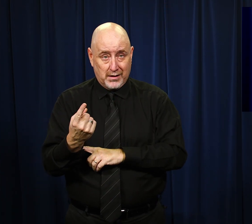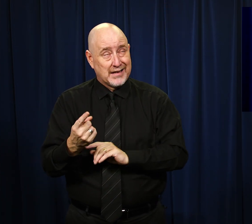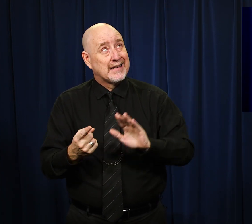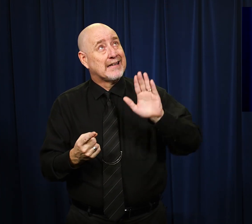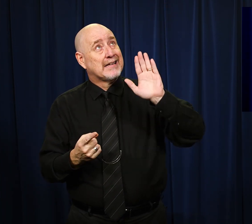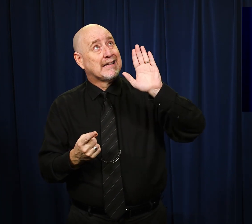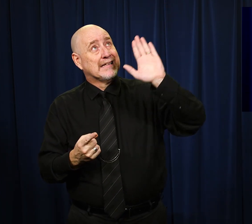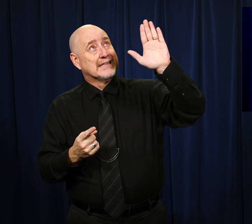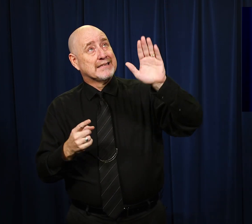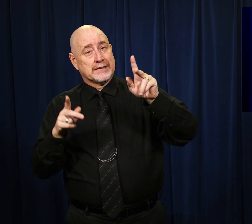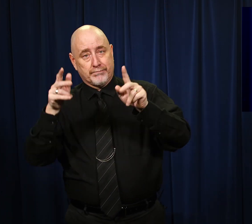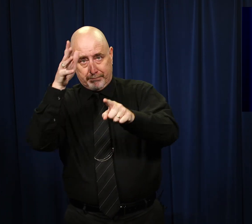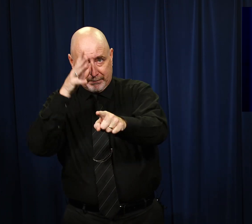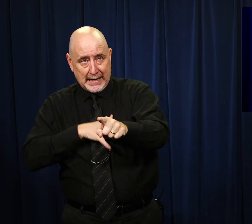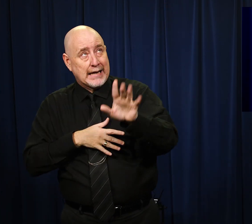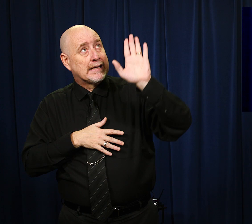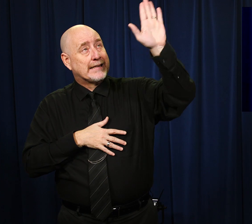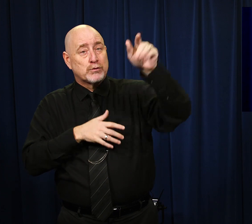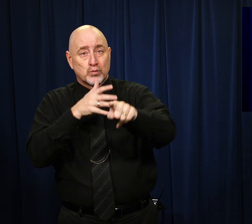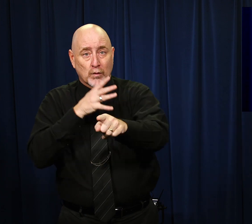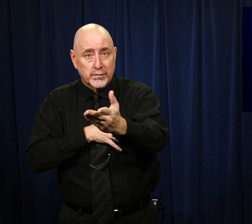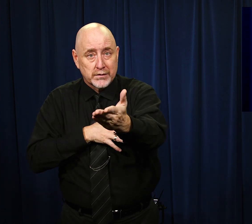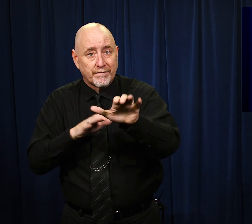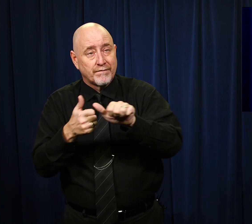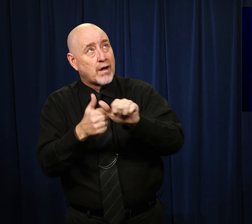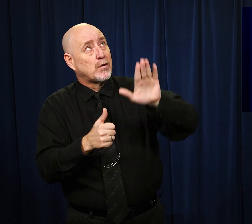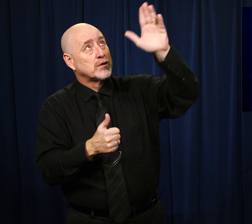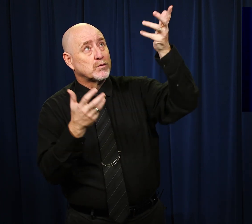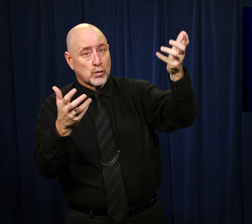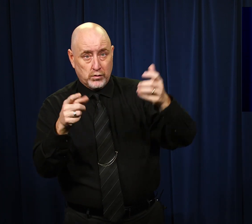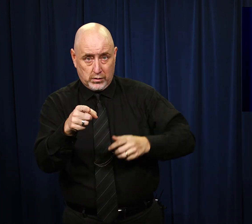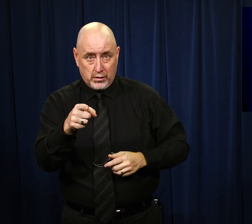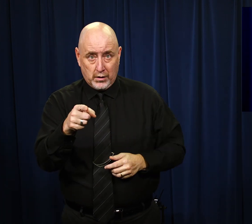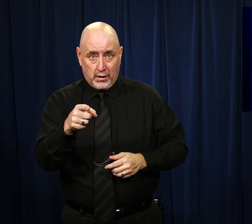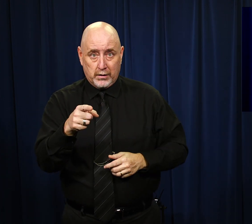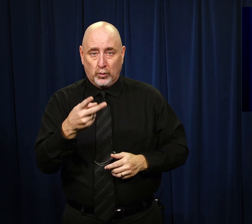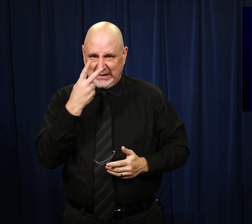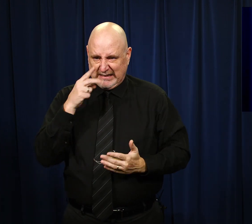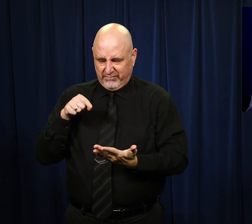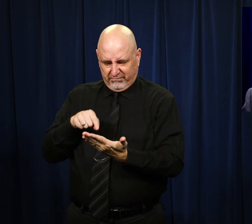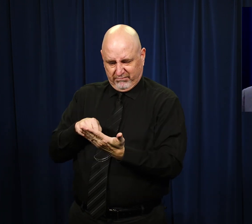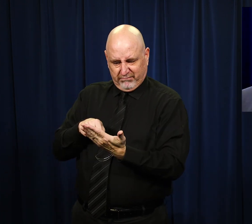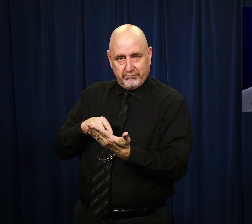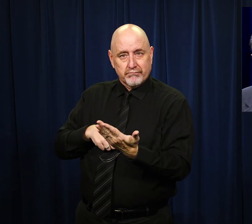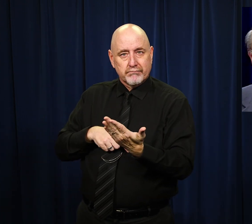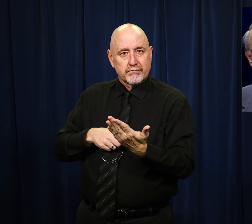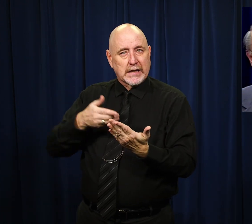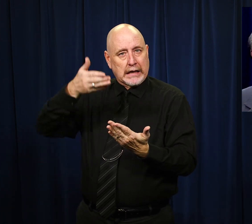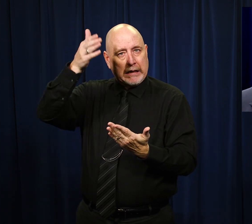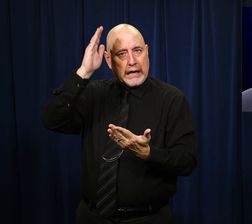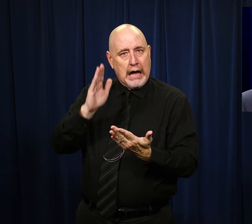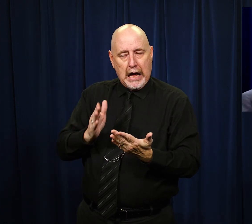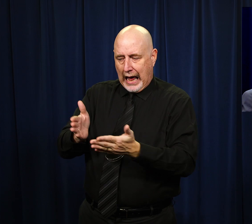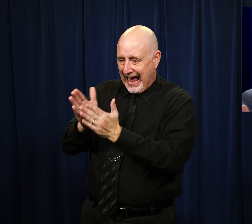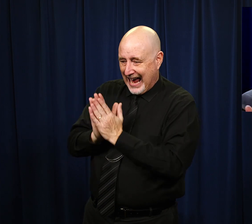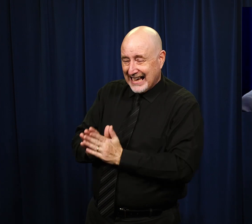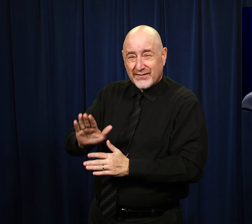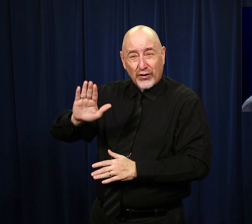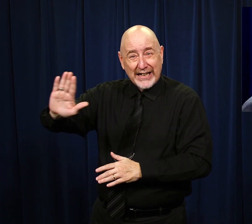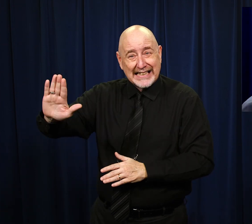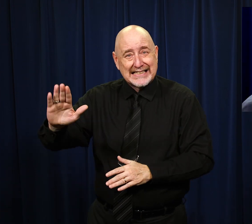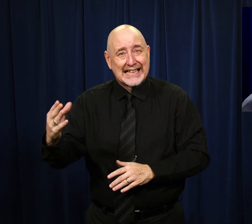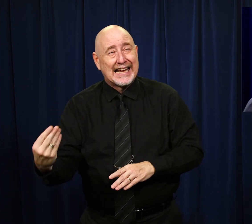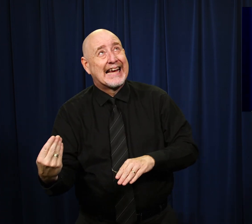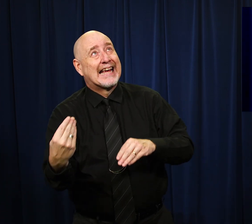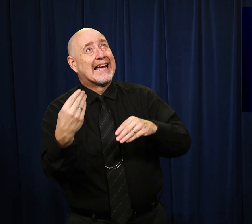his man, his woman, doing what he wants? We see here, God is asking for this